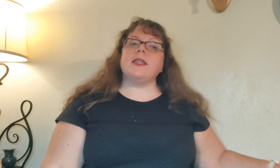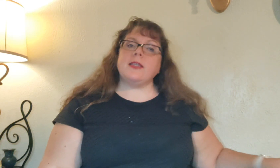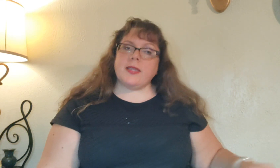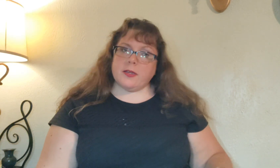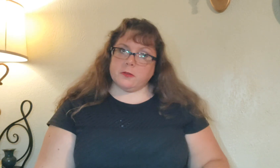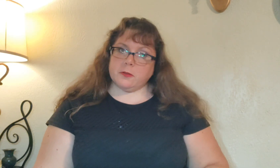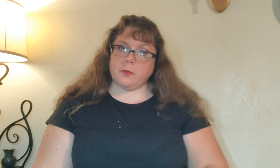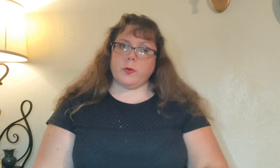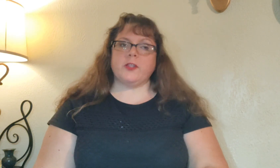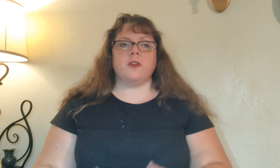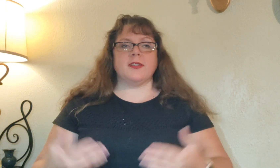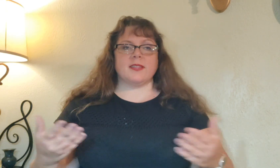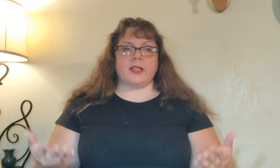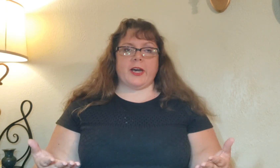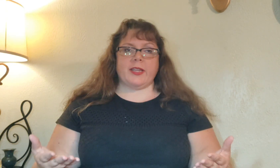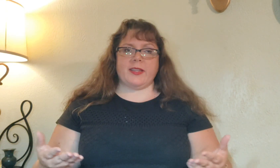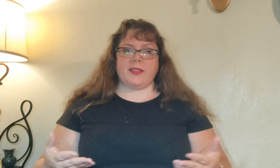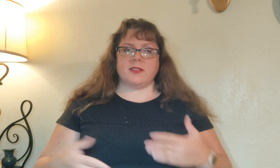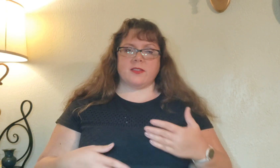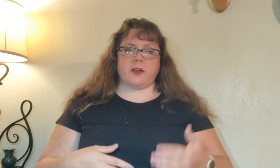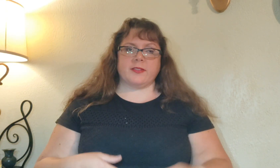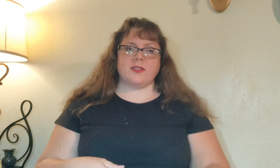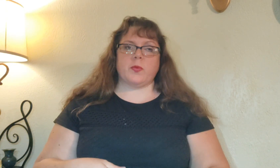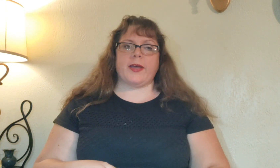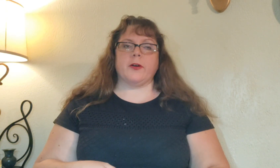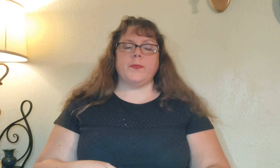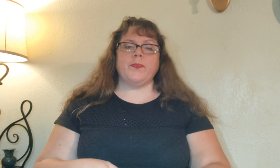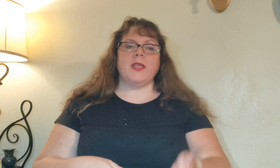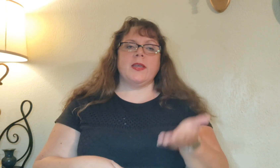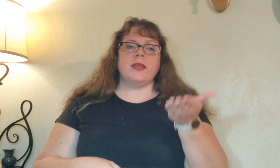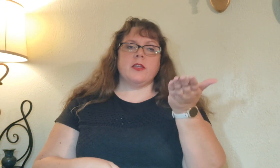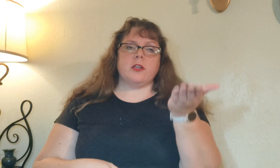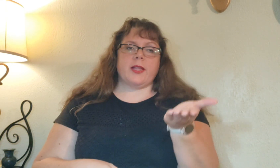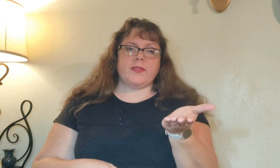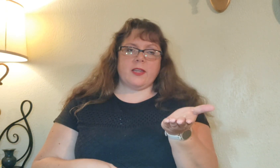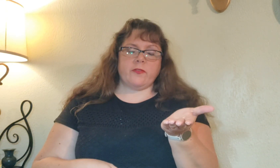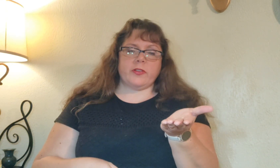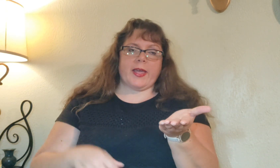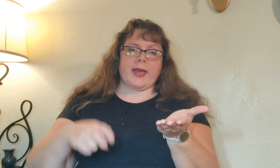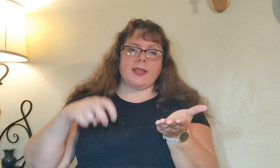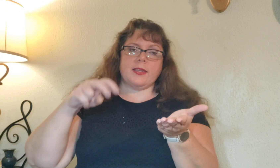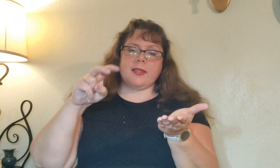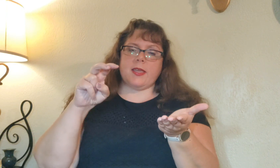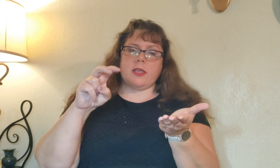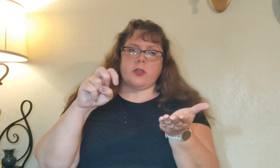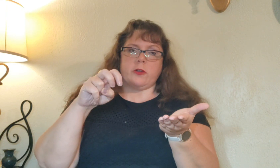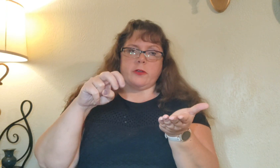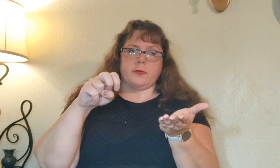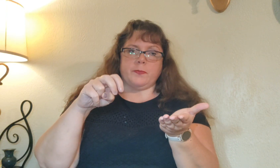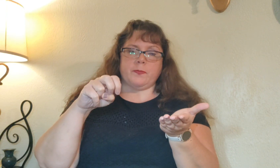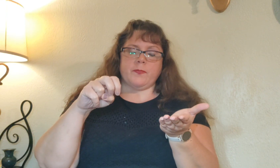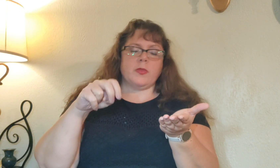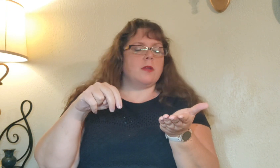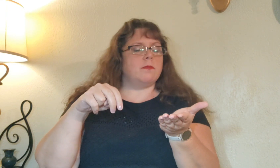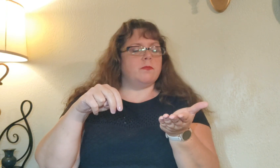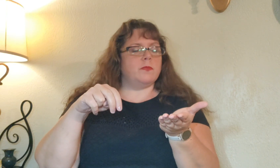And then kneel. We do this a lot in songs as well. Your left hand flat and your